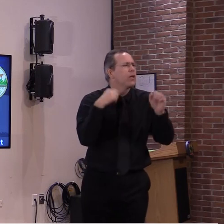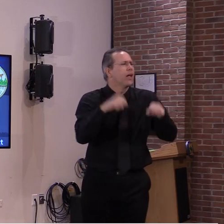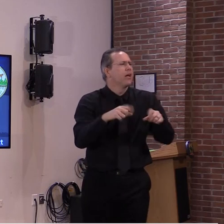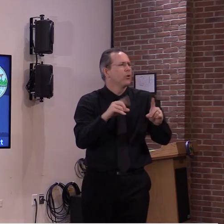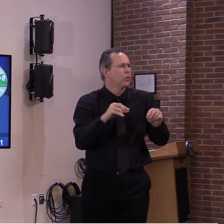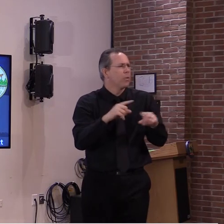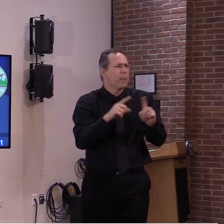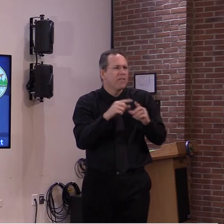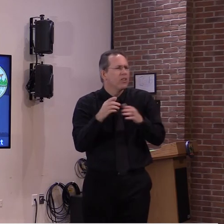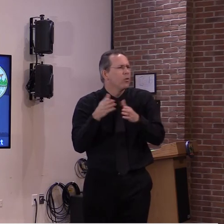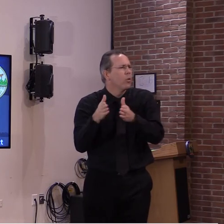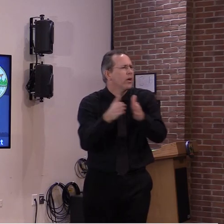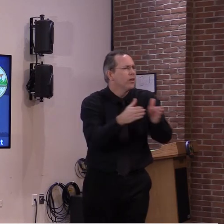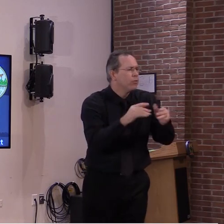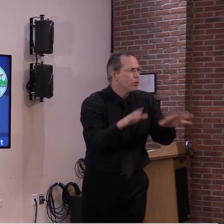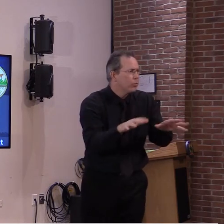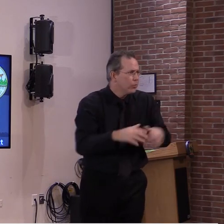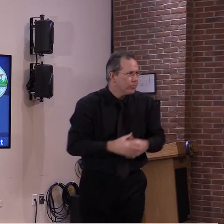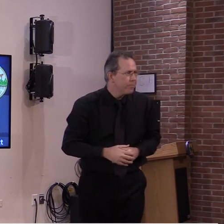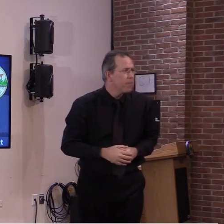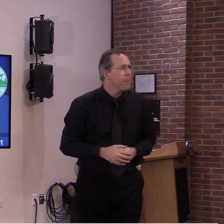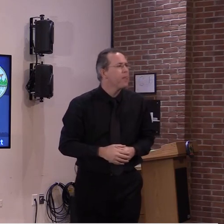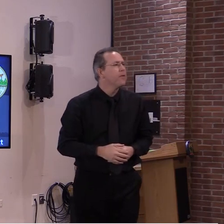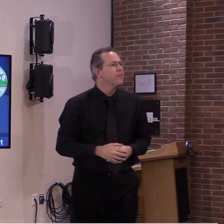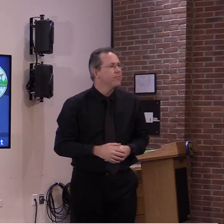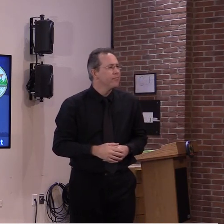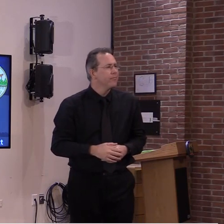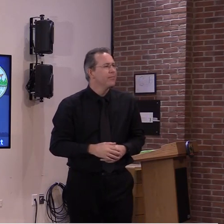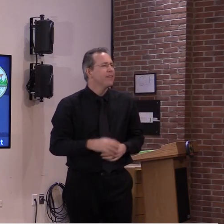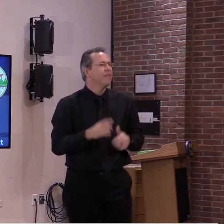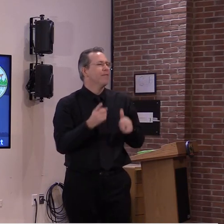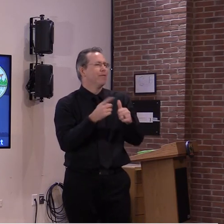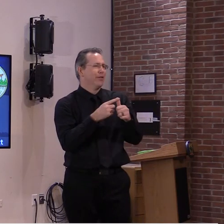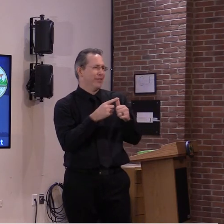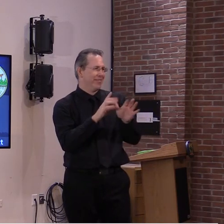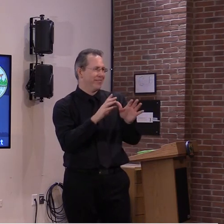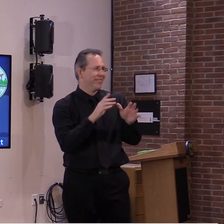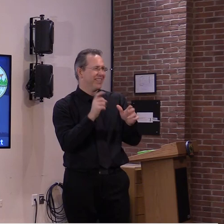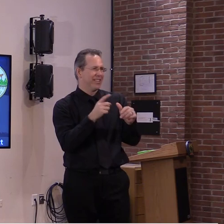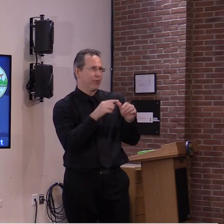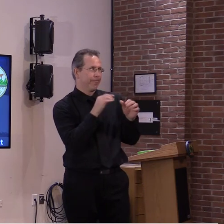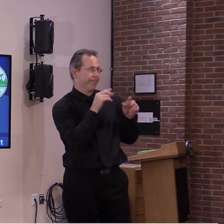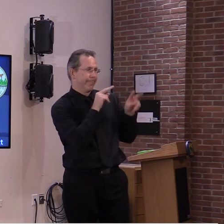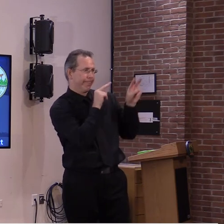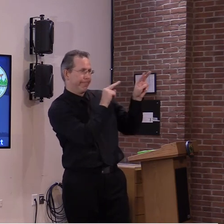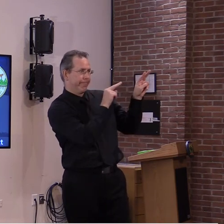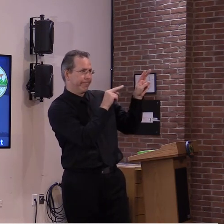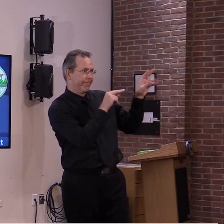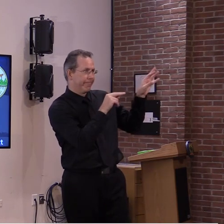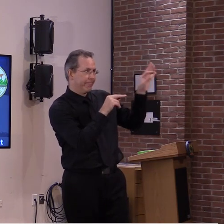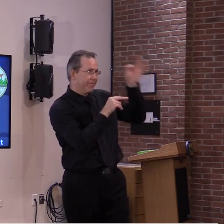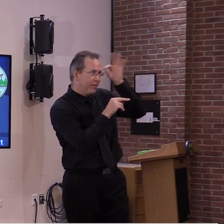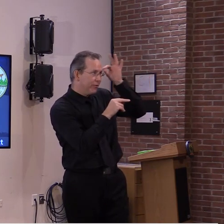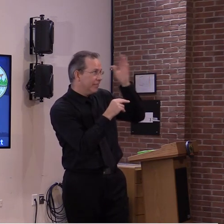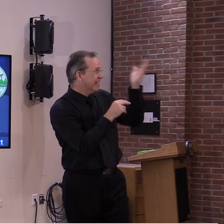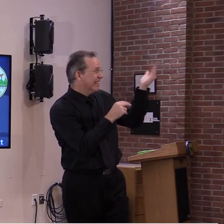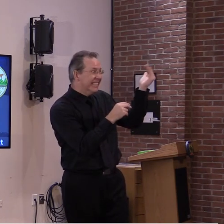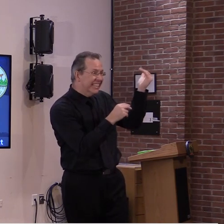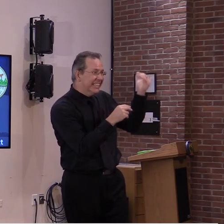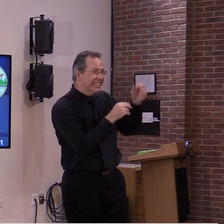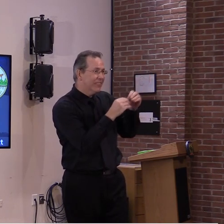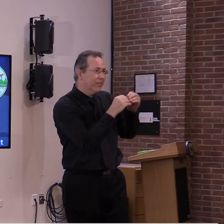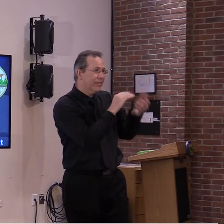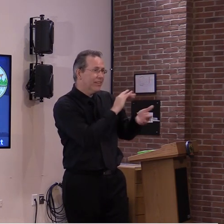we can. But we need some consistency. We need to have some faith in the supply chain before we set up any of these